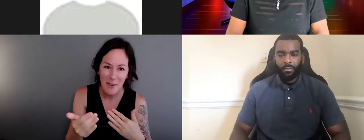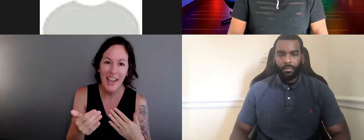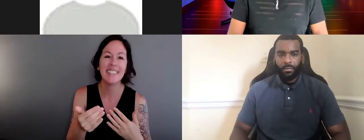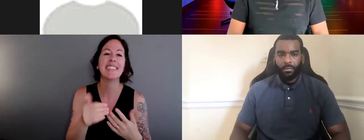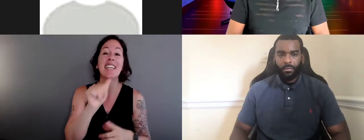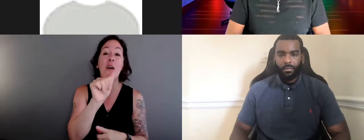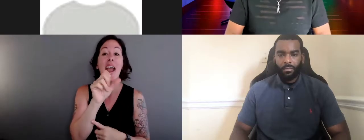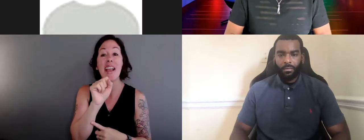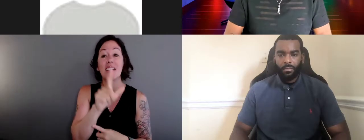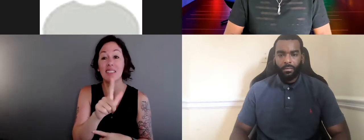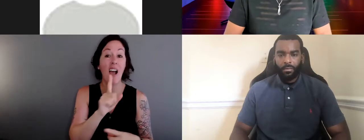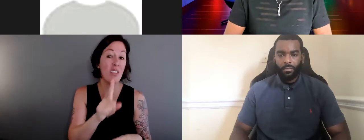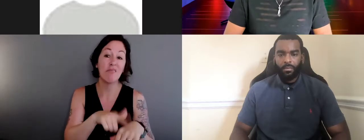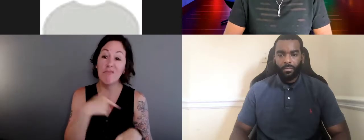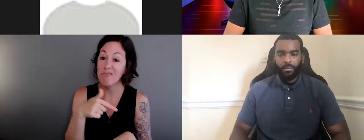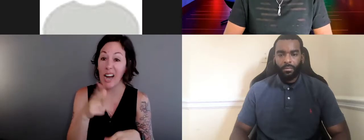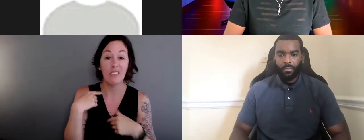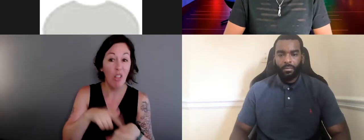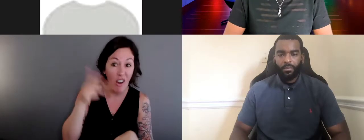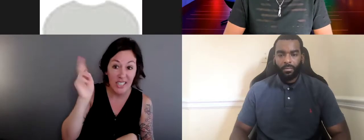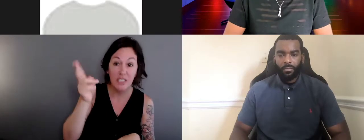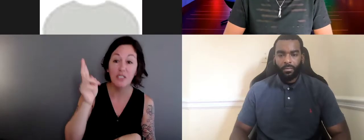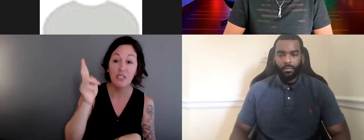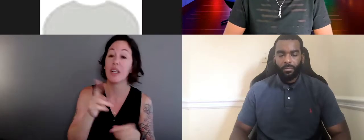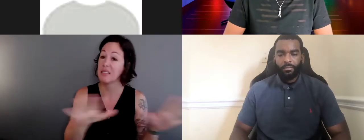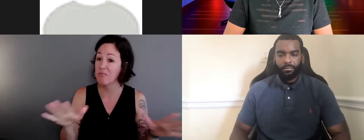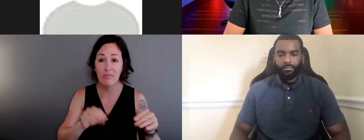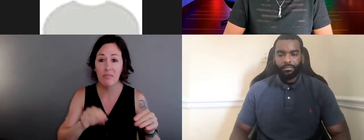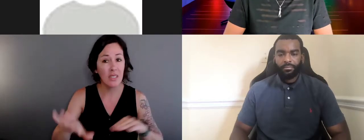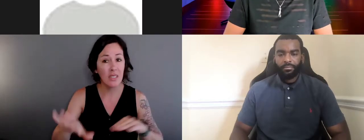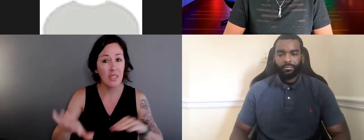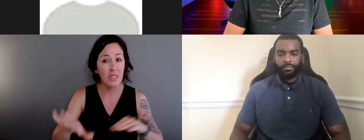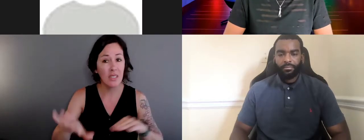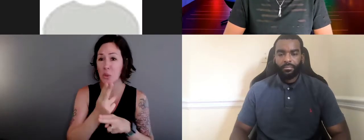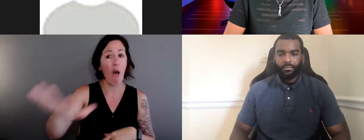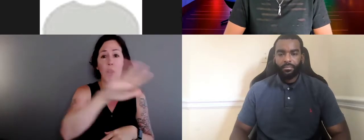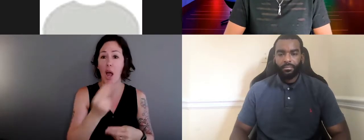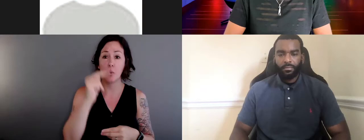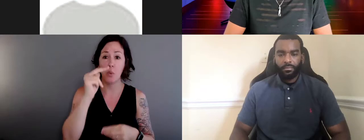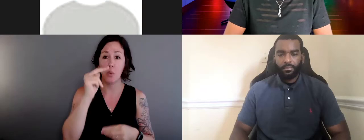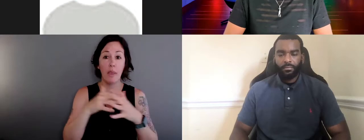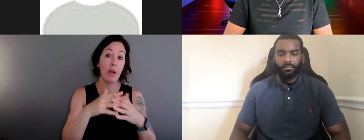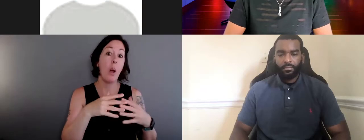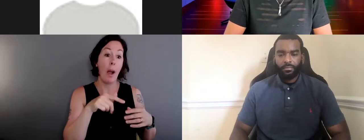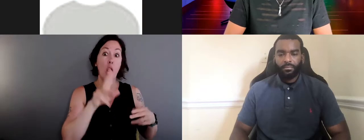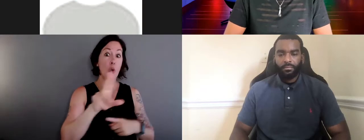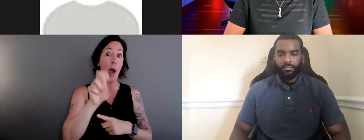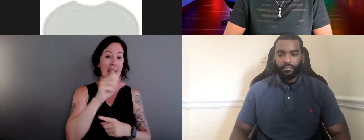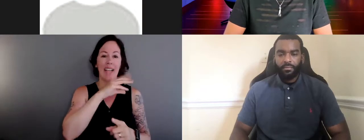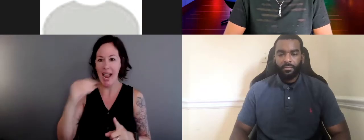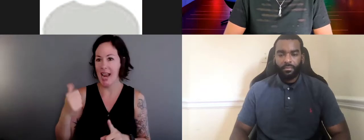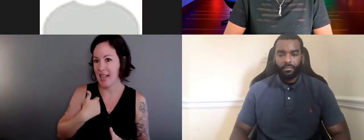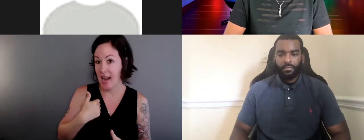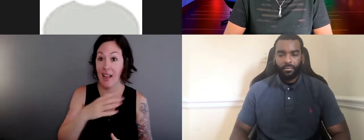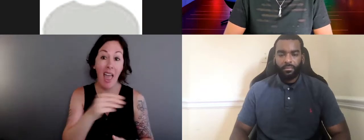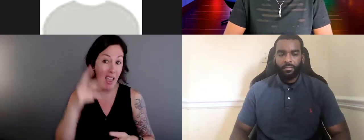Sign Language is quite a bit more native to America than spoken English, but it has its own unique history